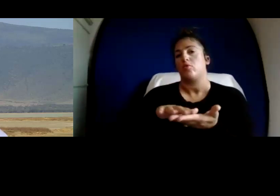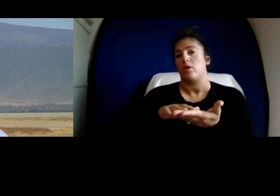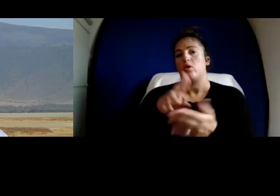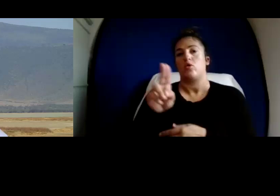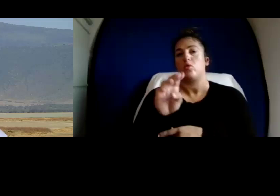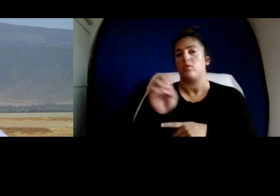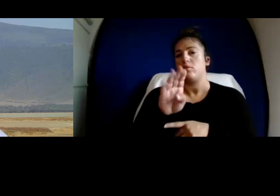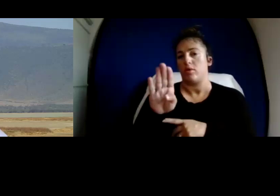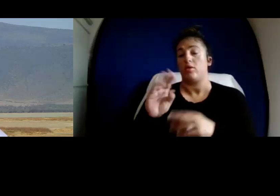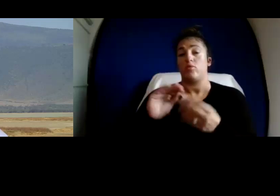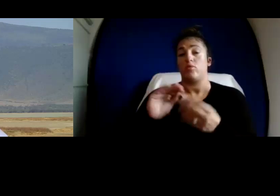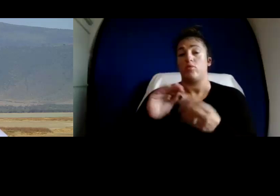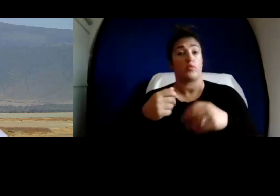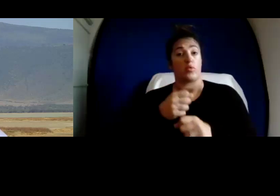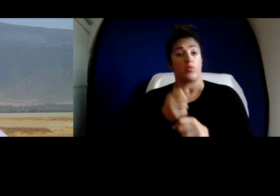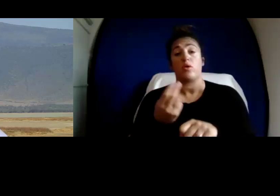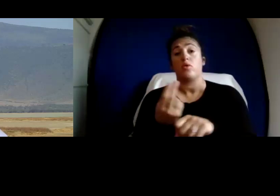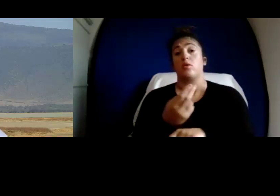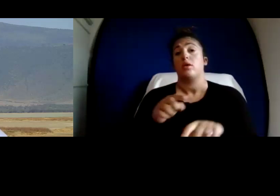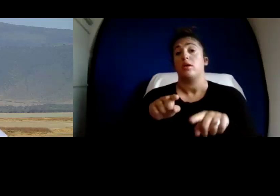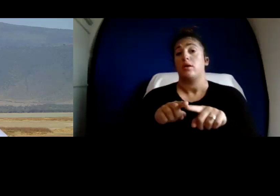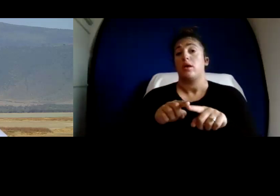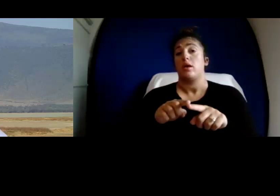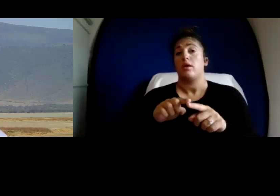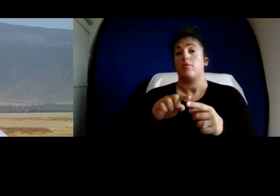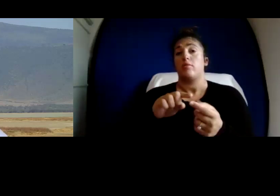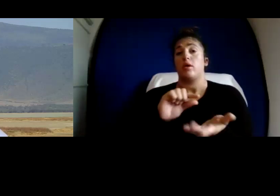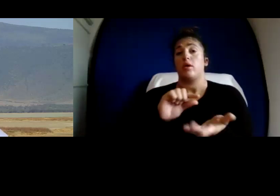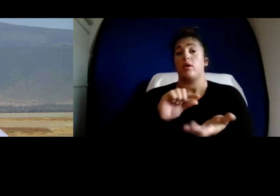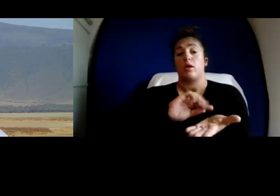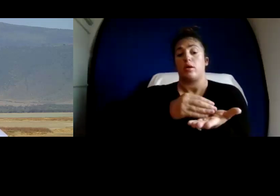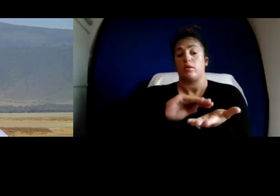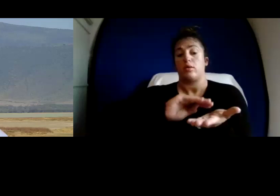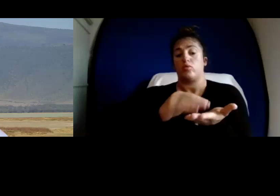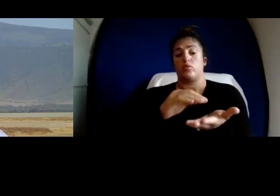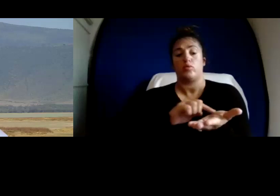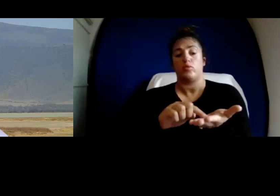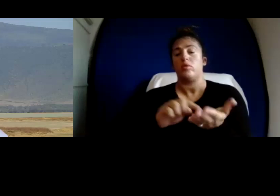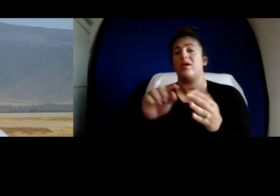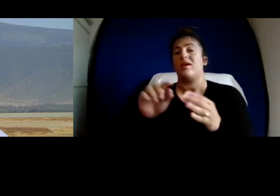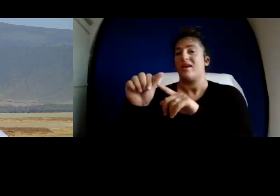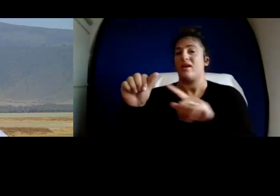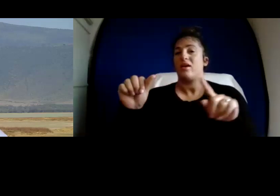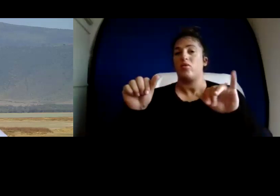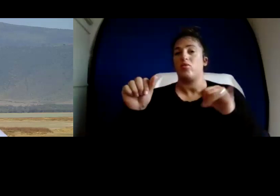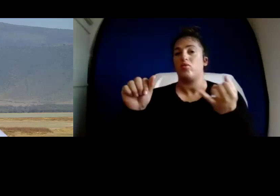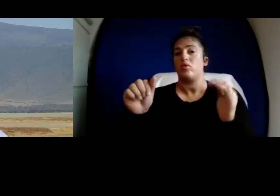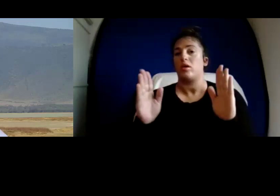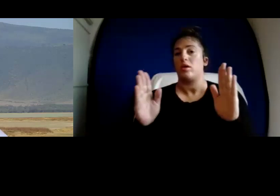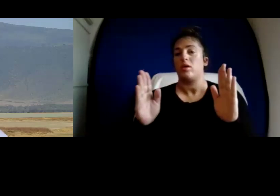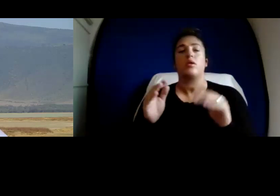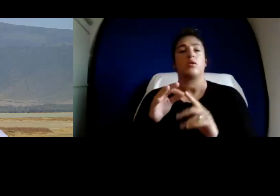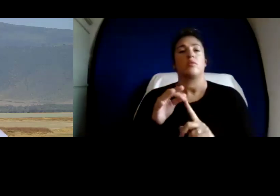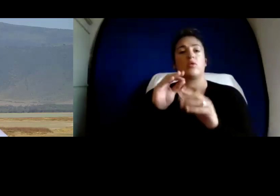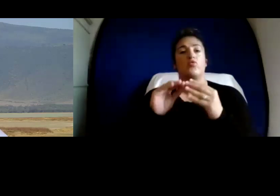made using the same dots as letters A to J, but with a special number sign, which is